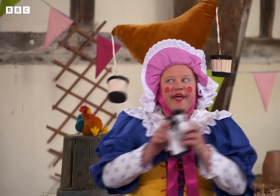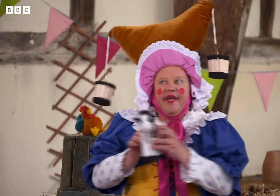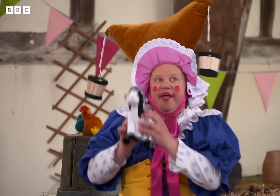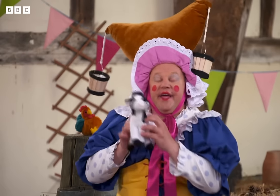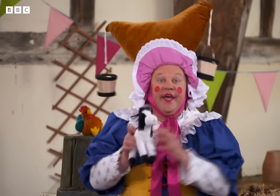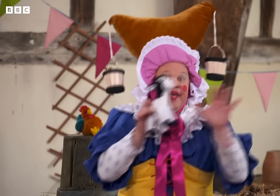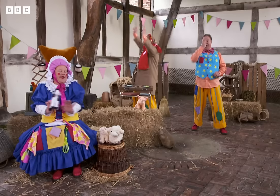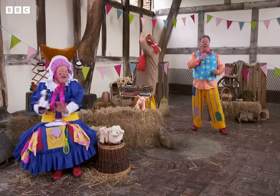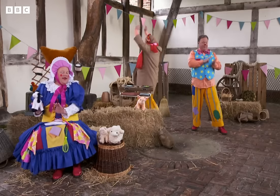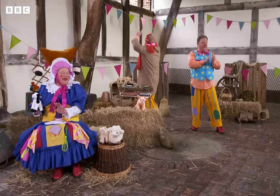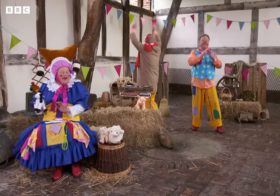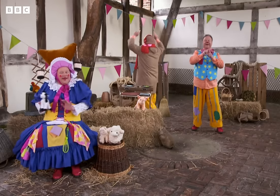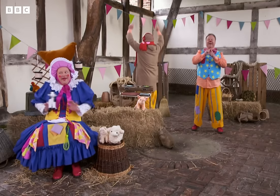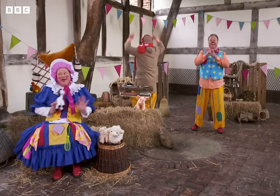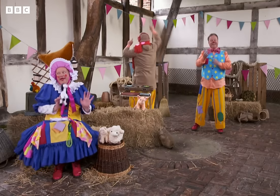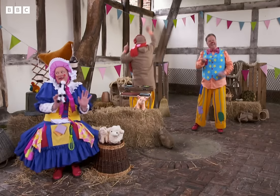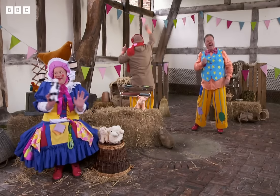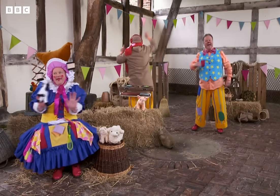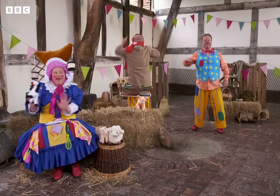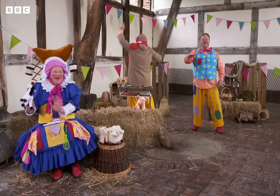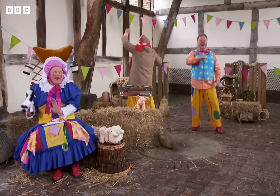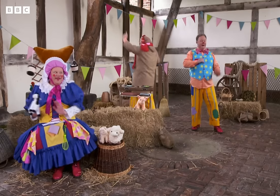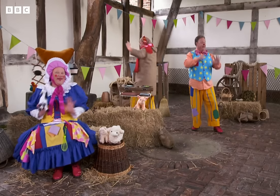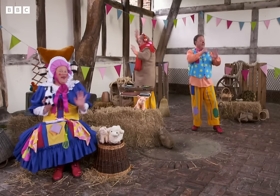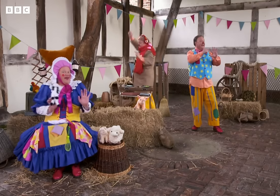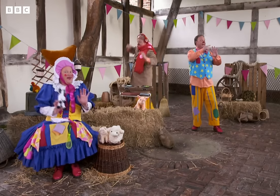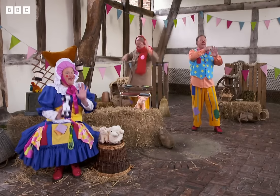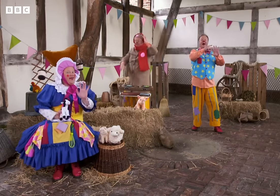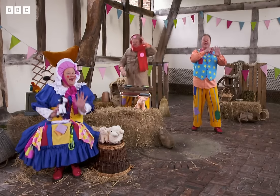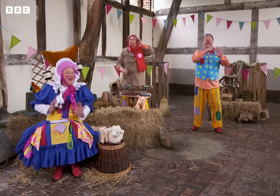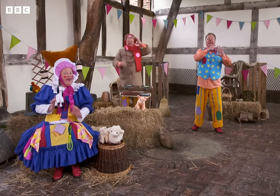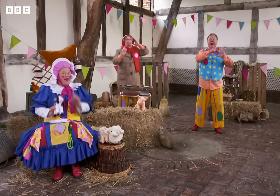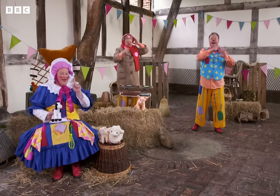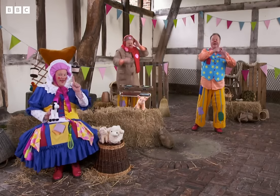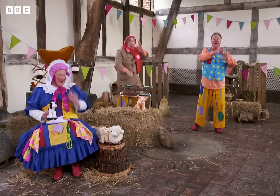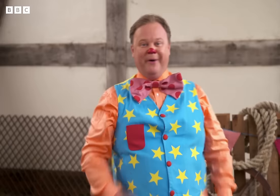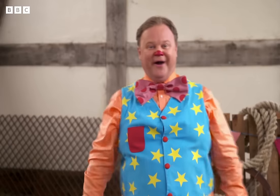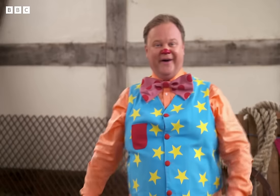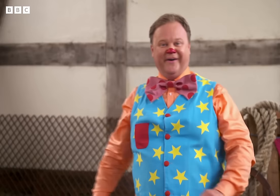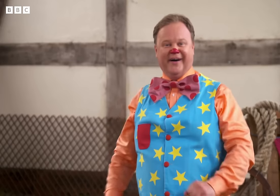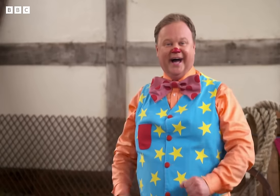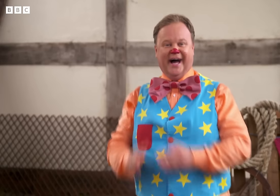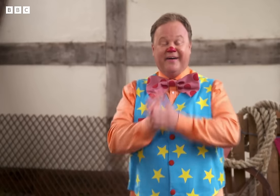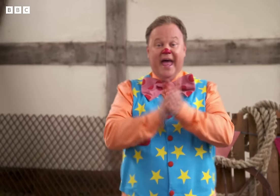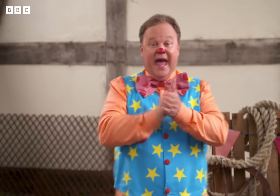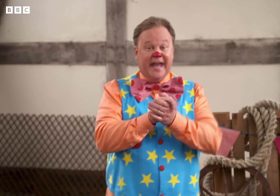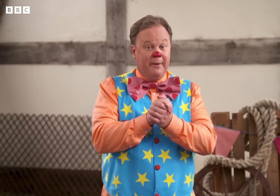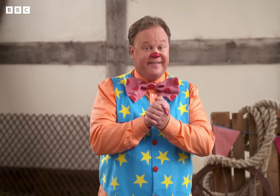everywhere a moo-moo. Old MacDonald had a farm, E-I-E-I-O. Woohoo! Now it's